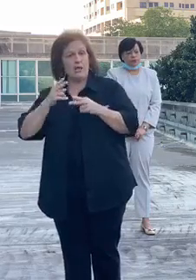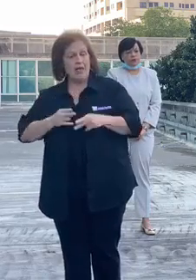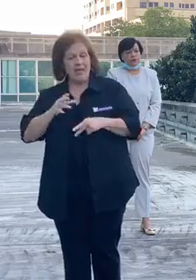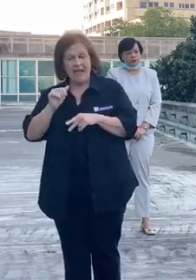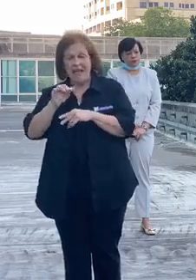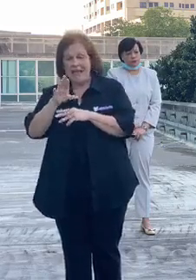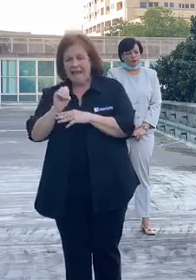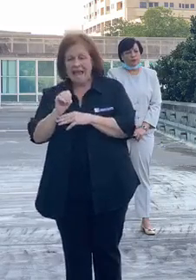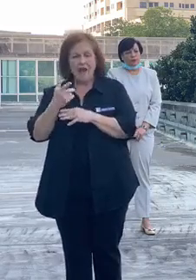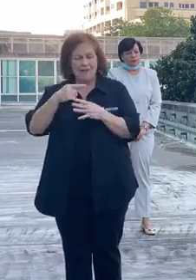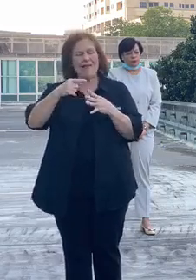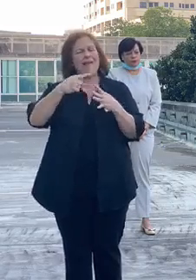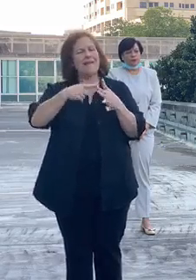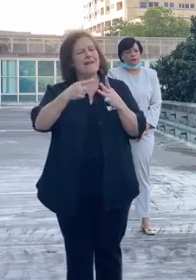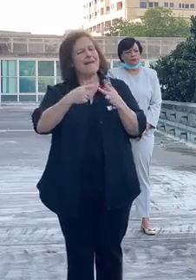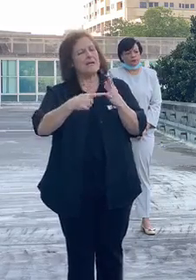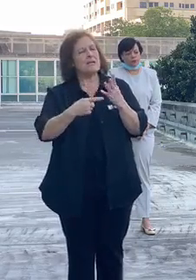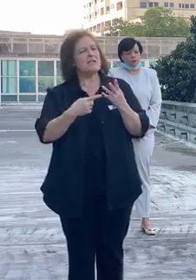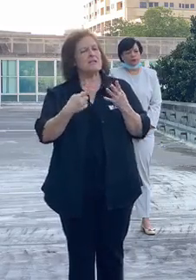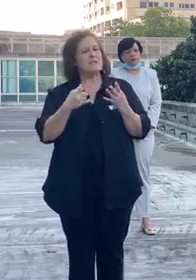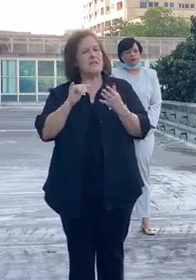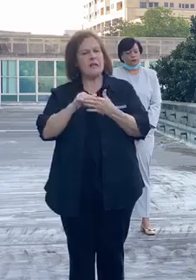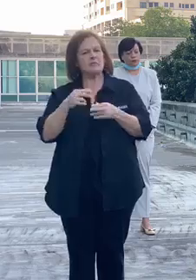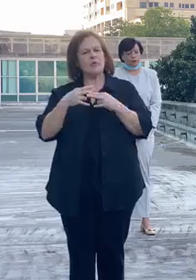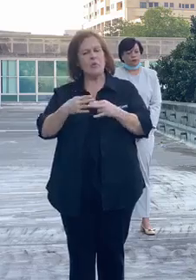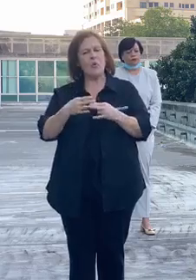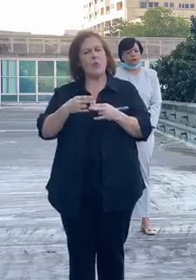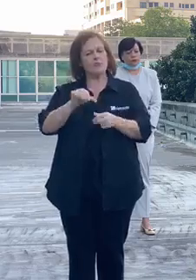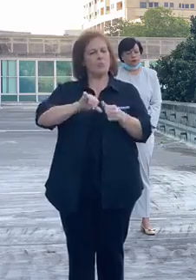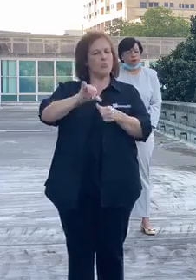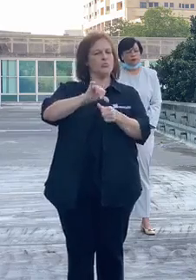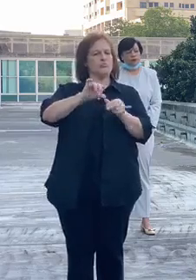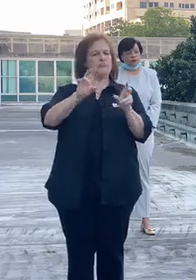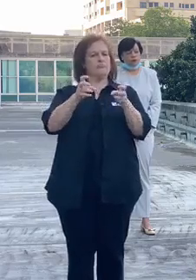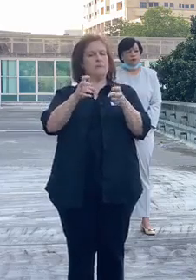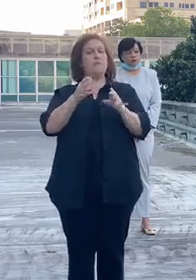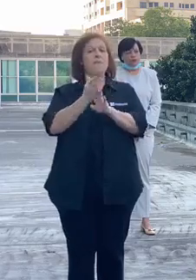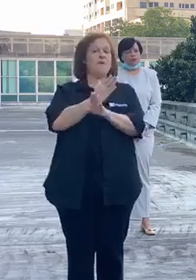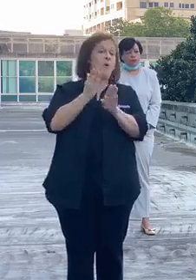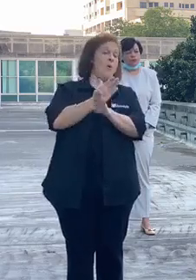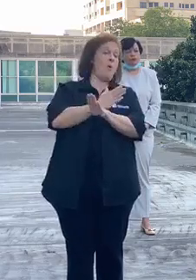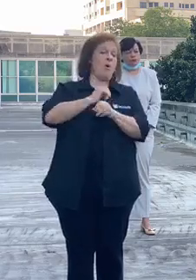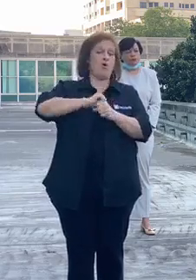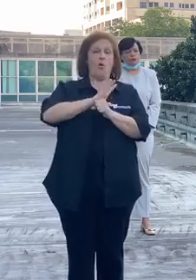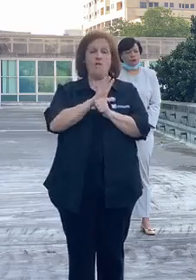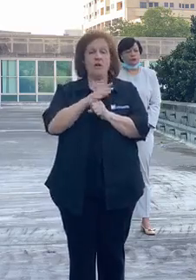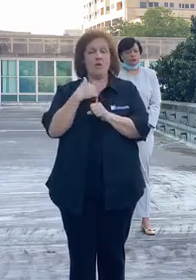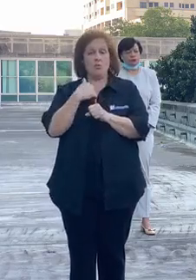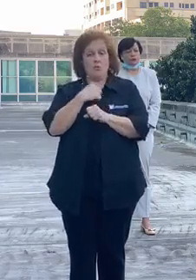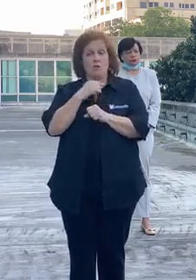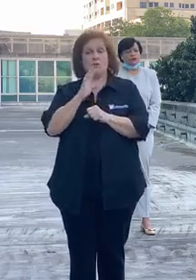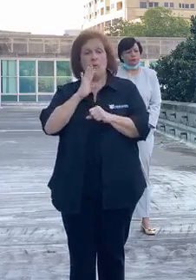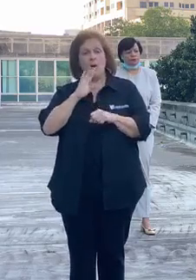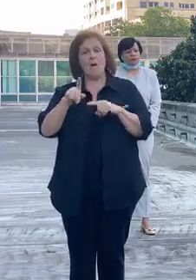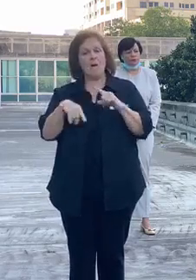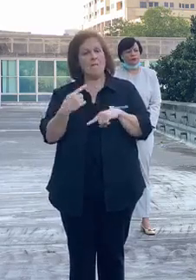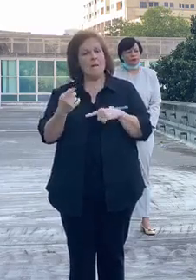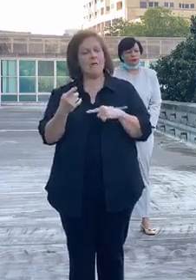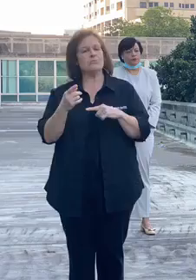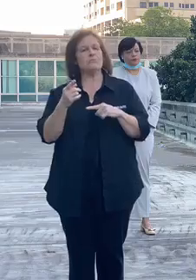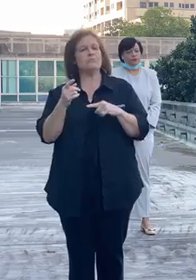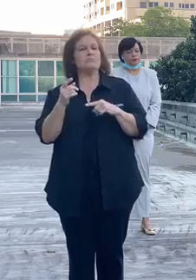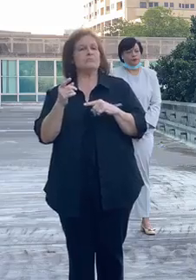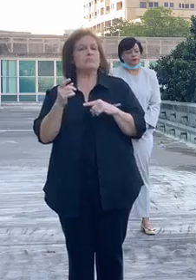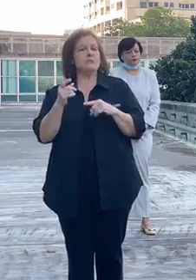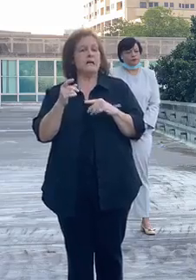more. And these are factors that we call the social determinants of health. Even before COVID, we've spoken up about the